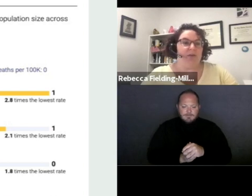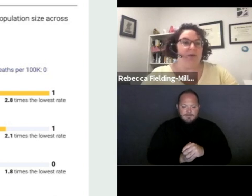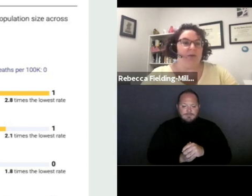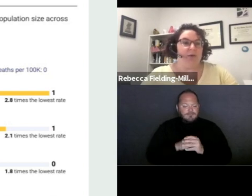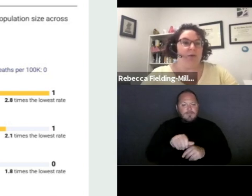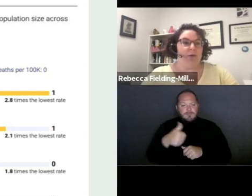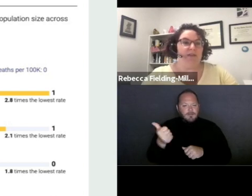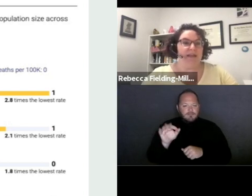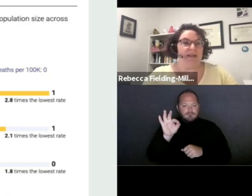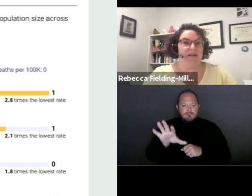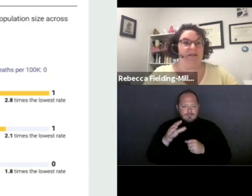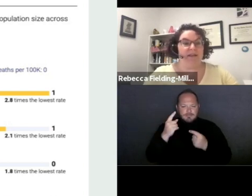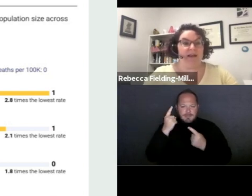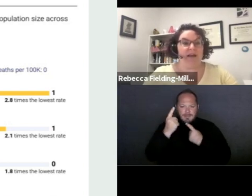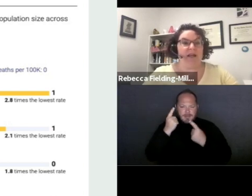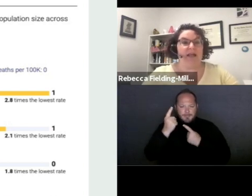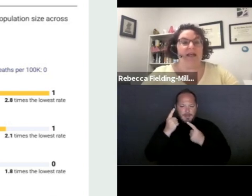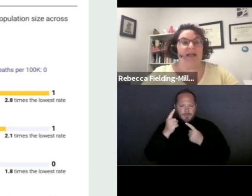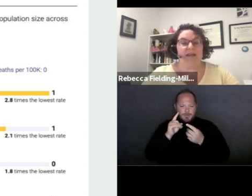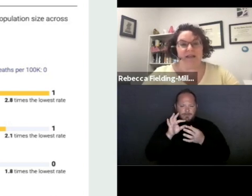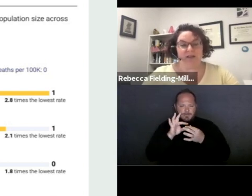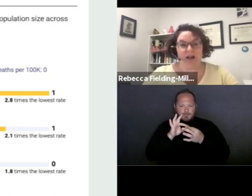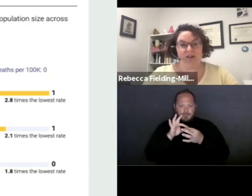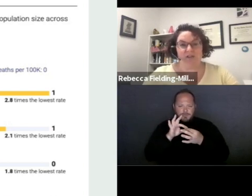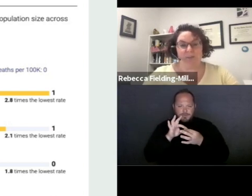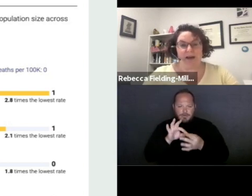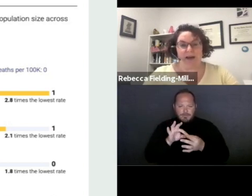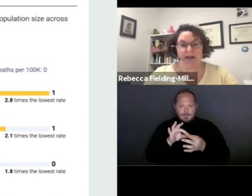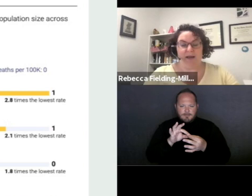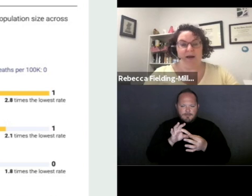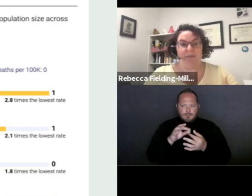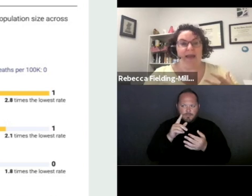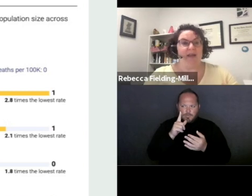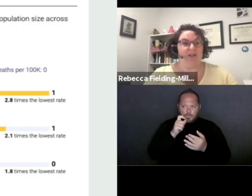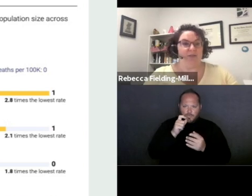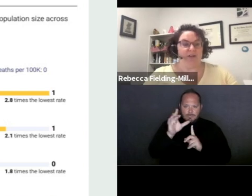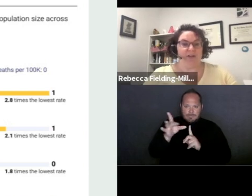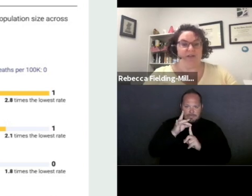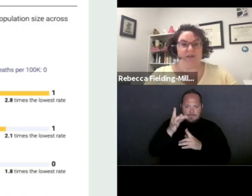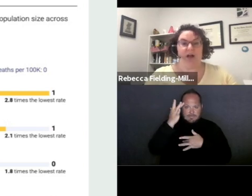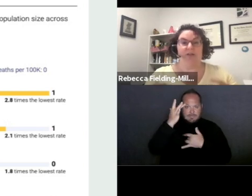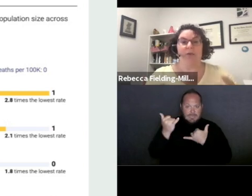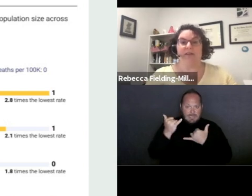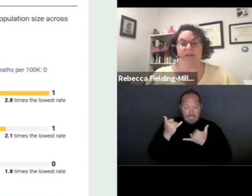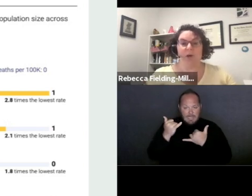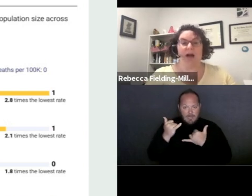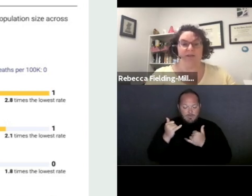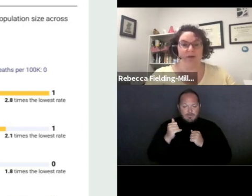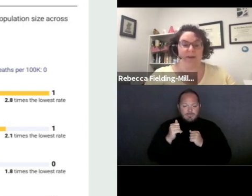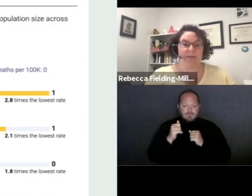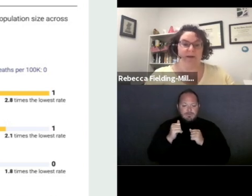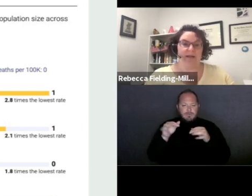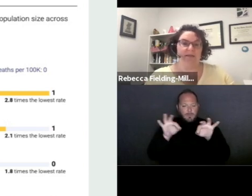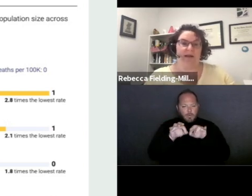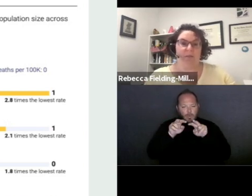in terms of who is getting sick is it's not just by age differences. There's a lot of reasons why